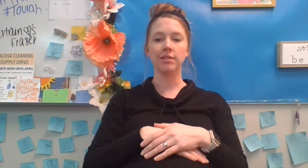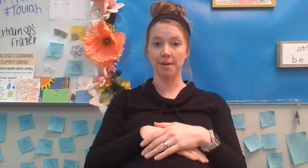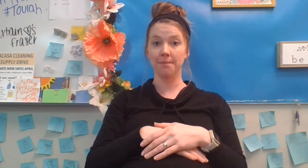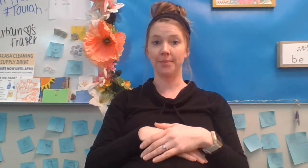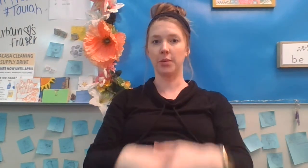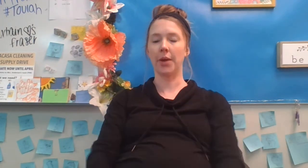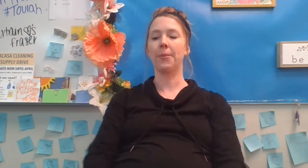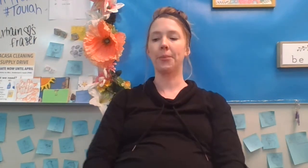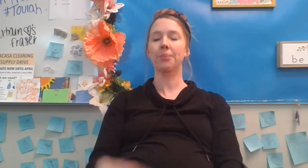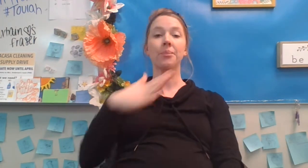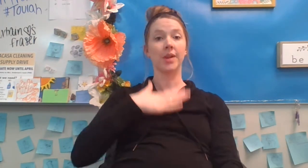Okay, here we go.